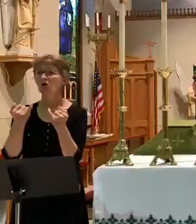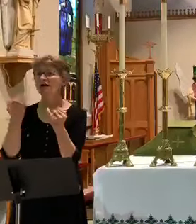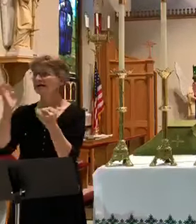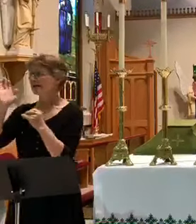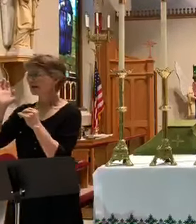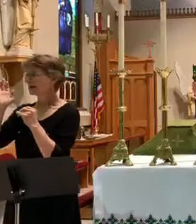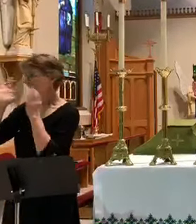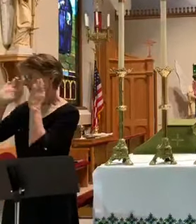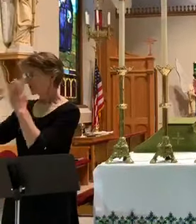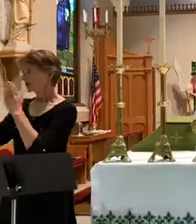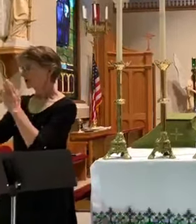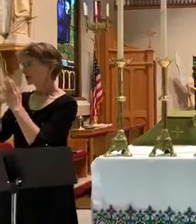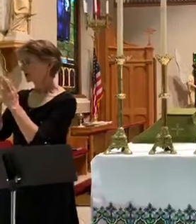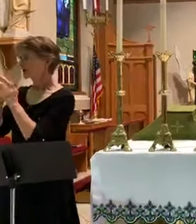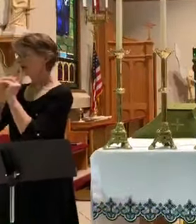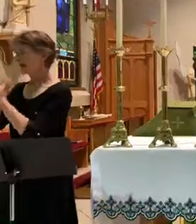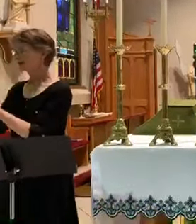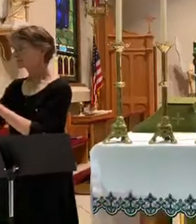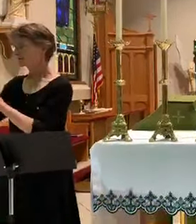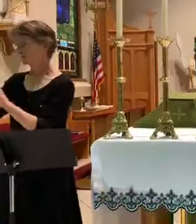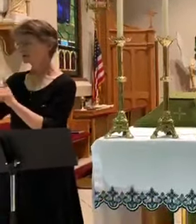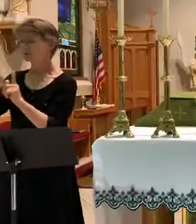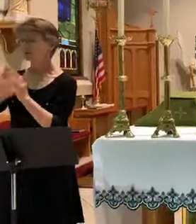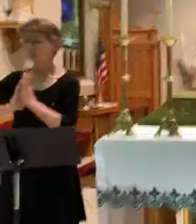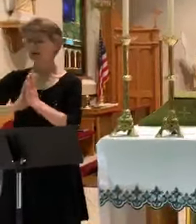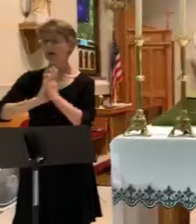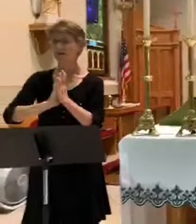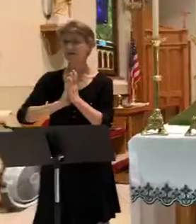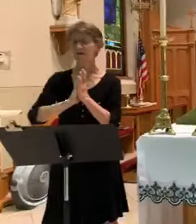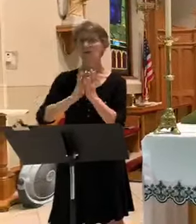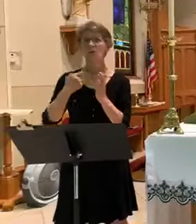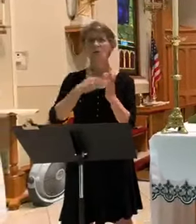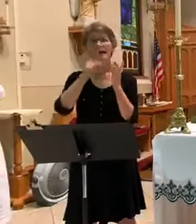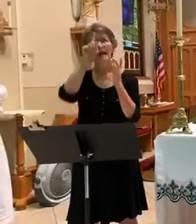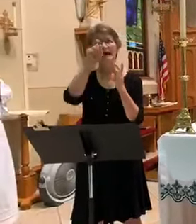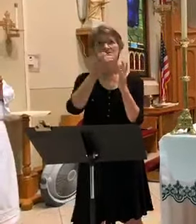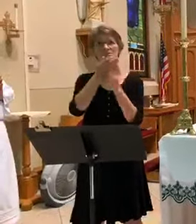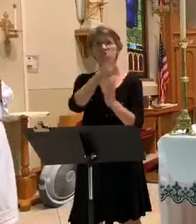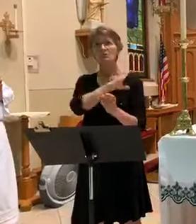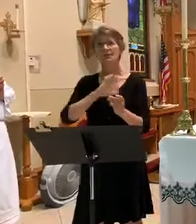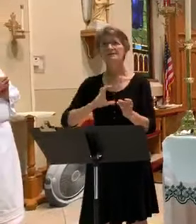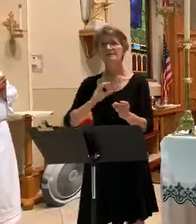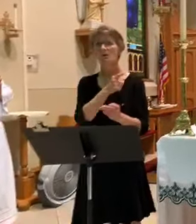prayers we bring before you. We ask this through Christ our Lord.